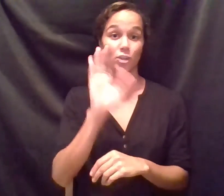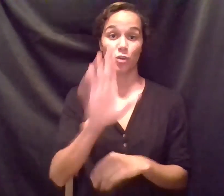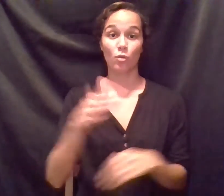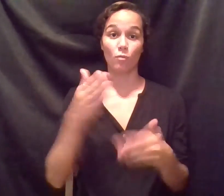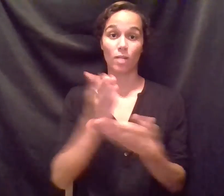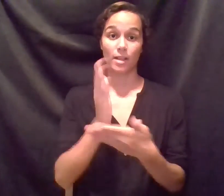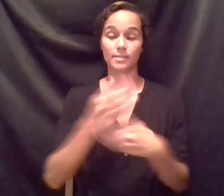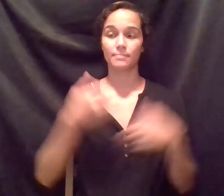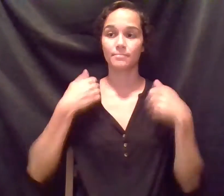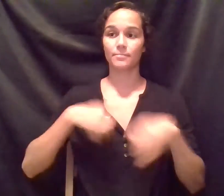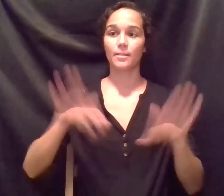works.